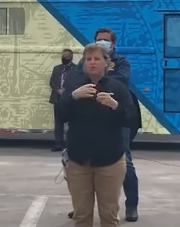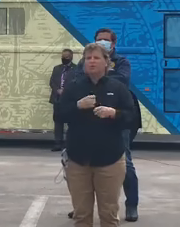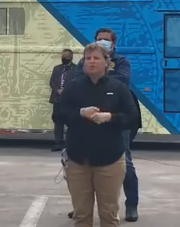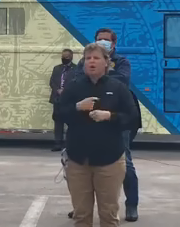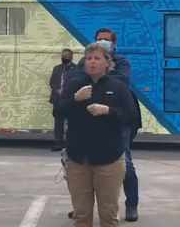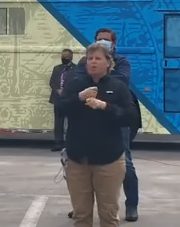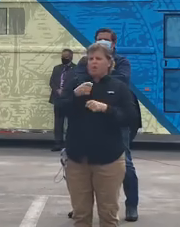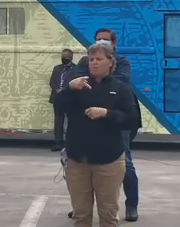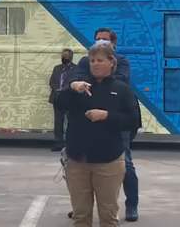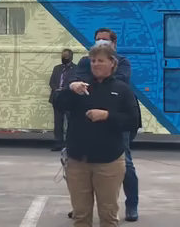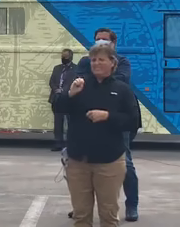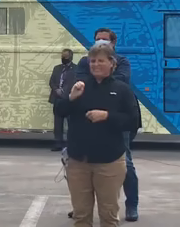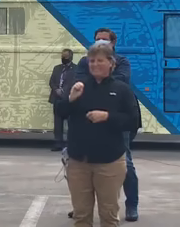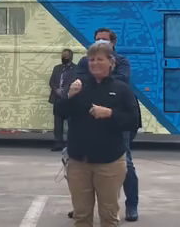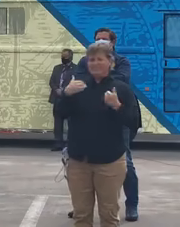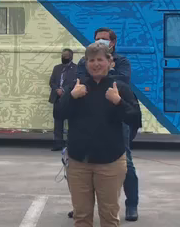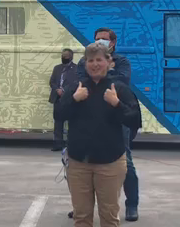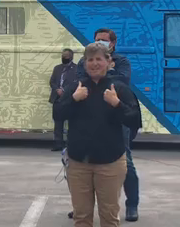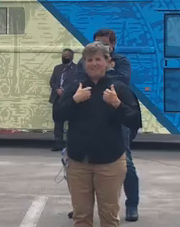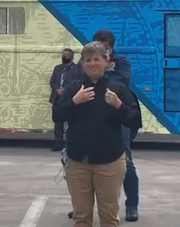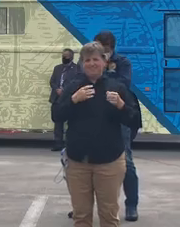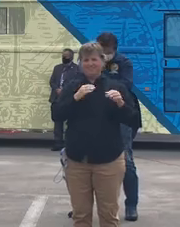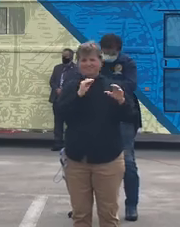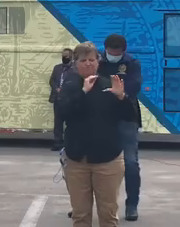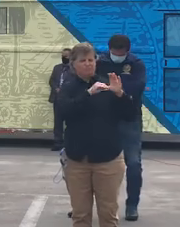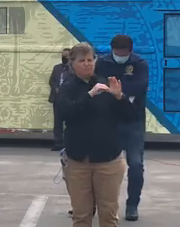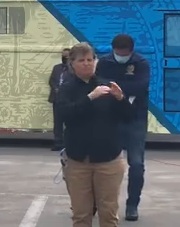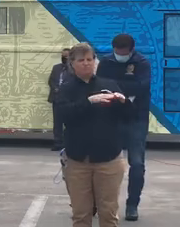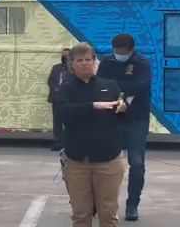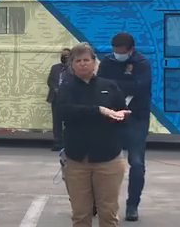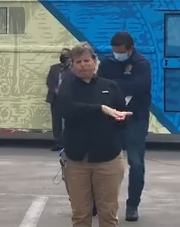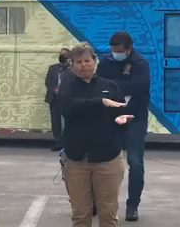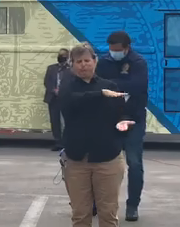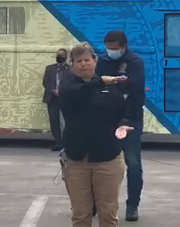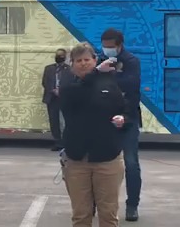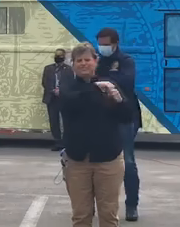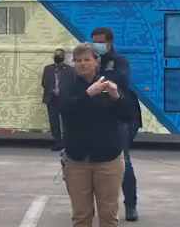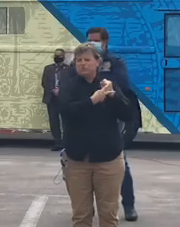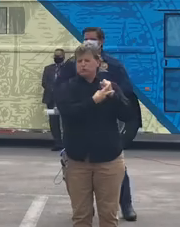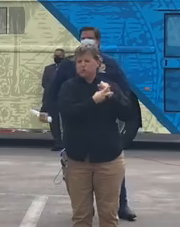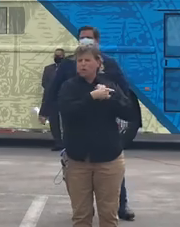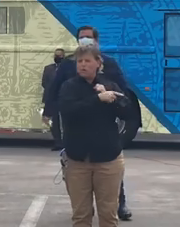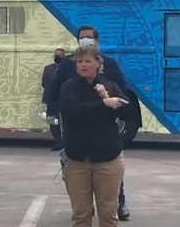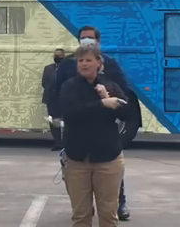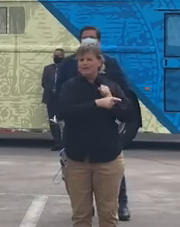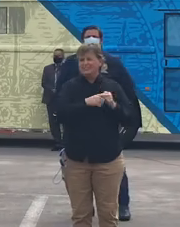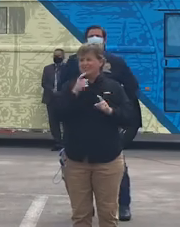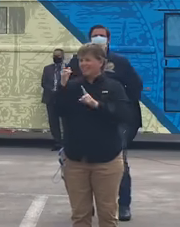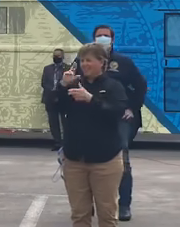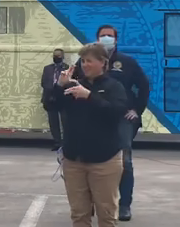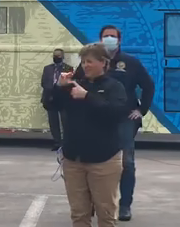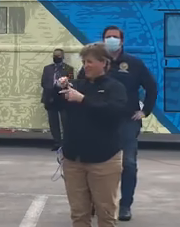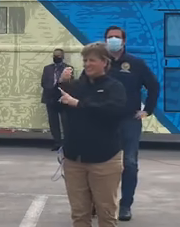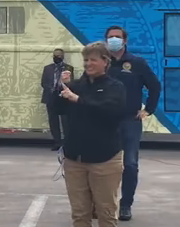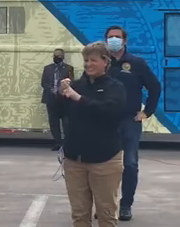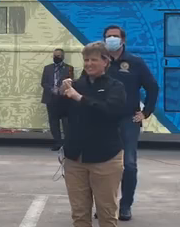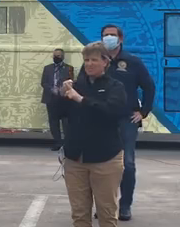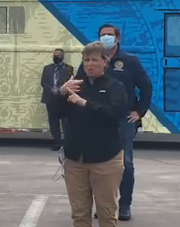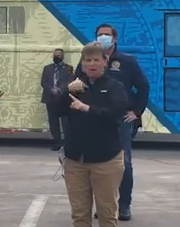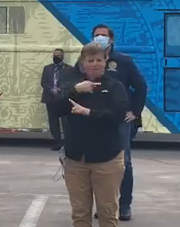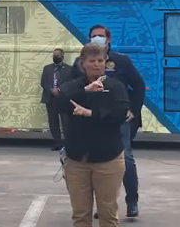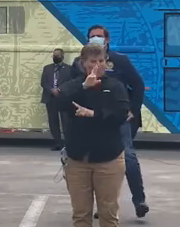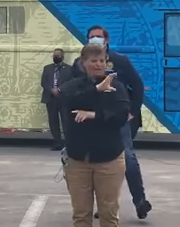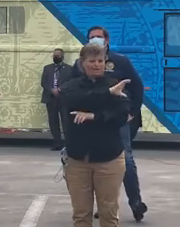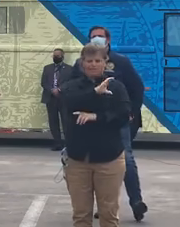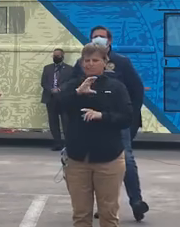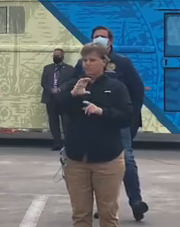creating all sorts of reserves. So as we're getting this PPE out into the field to serve today's needs, we're creating all sorts of reserves. We're going to have